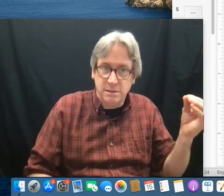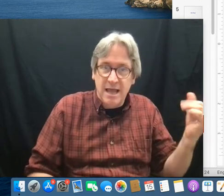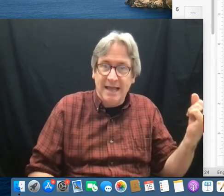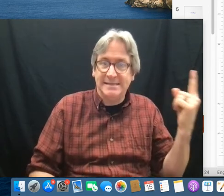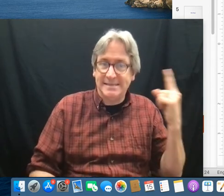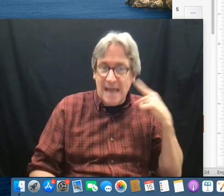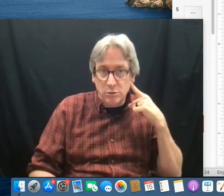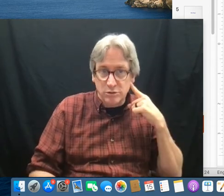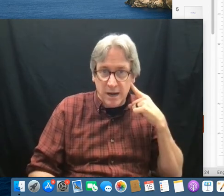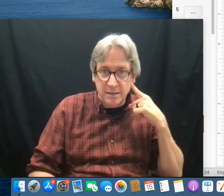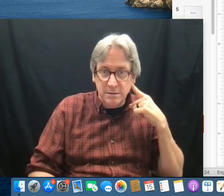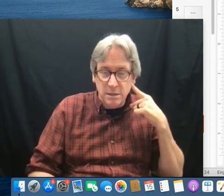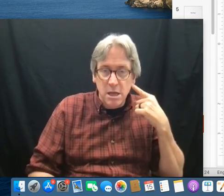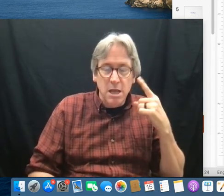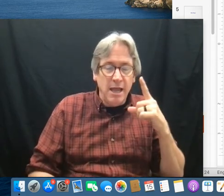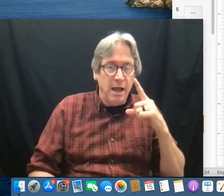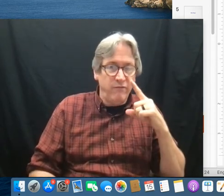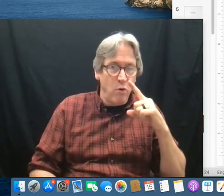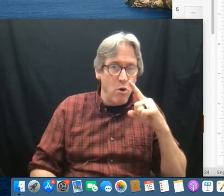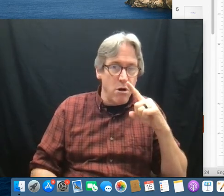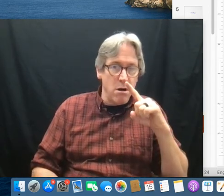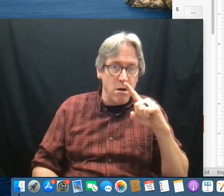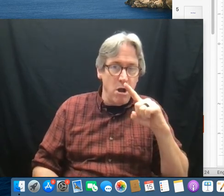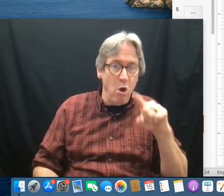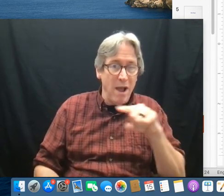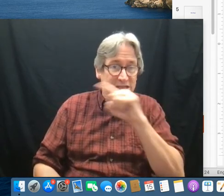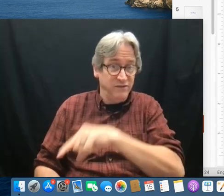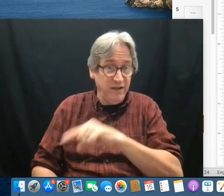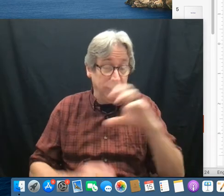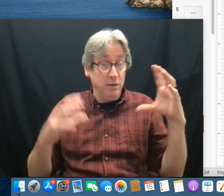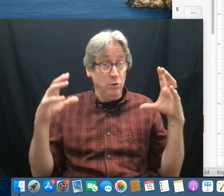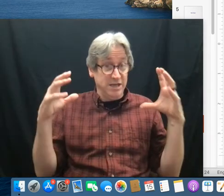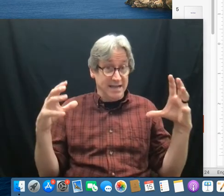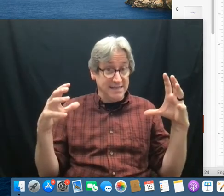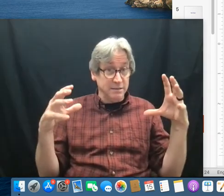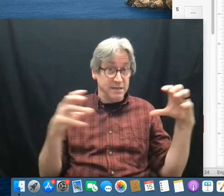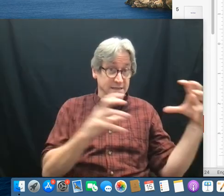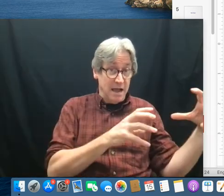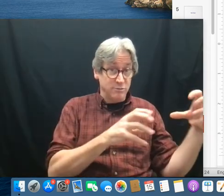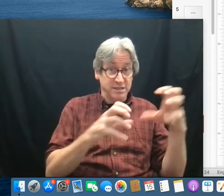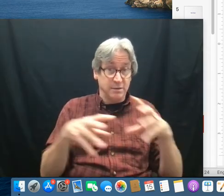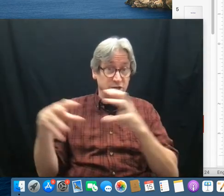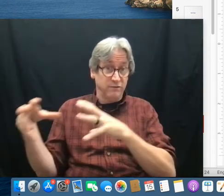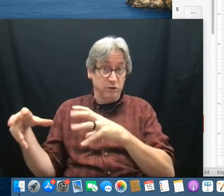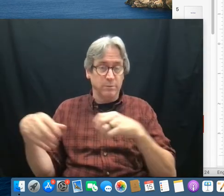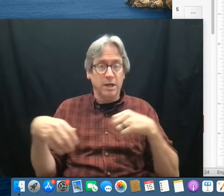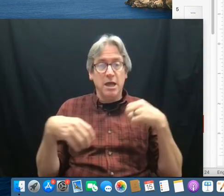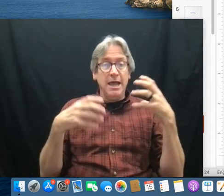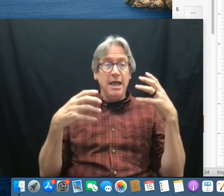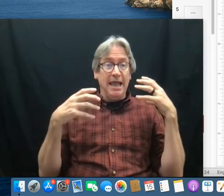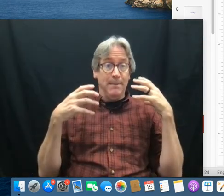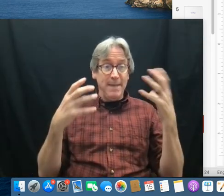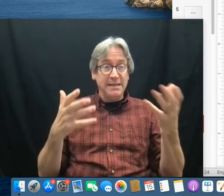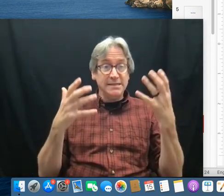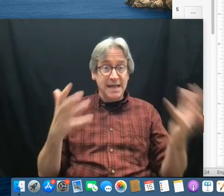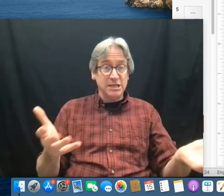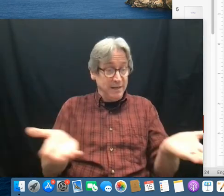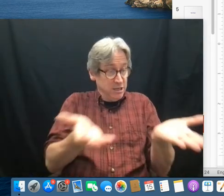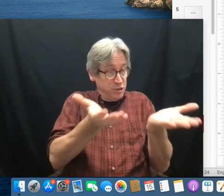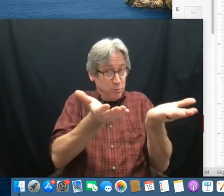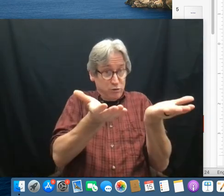verb. And ASL switches things around. It makes visual sense where